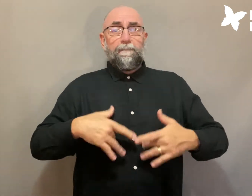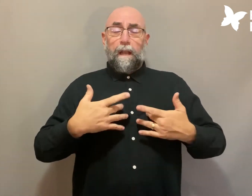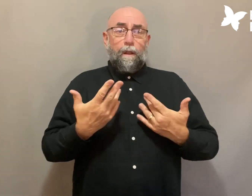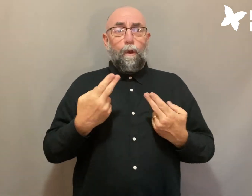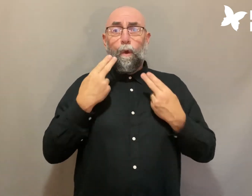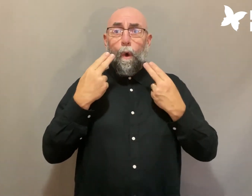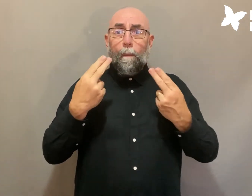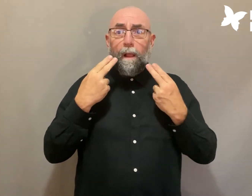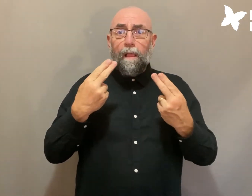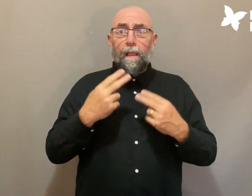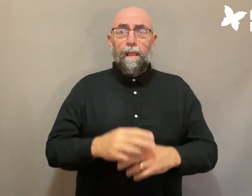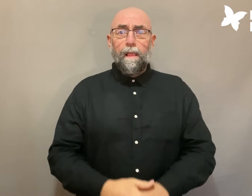life.